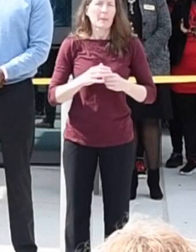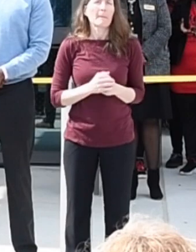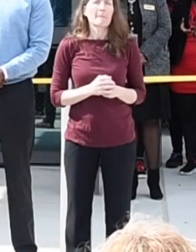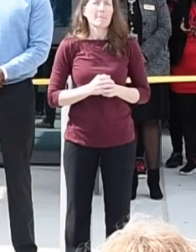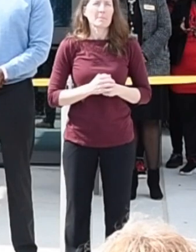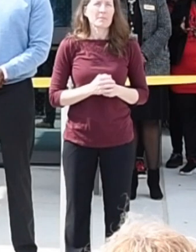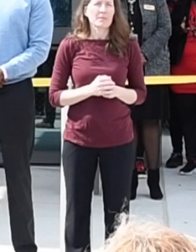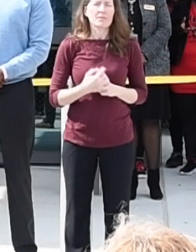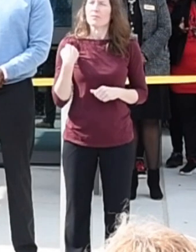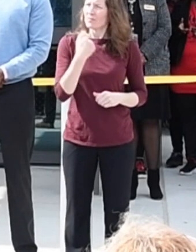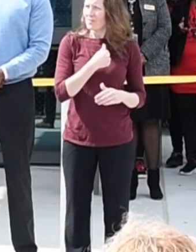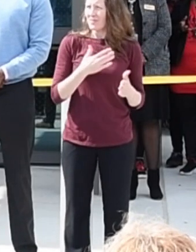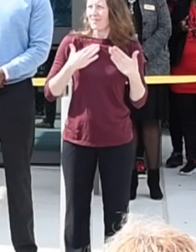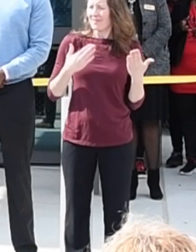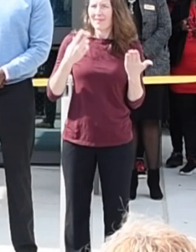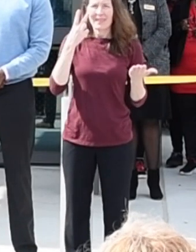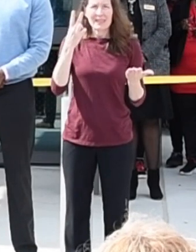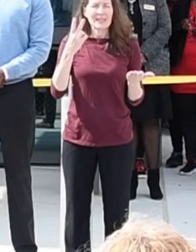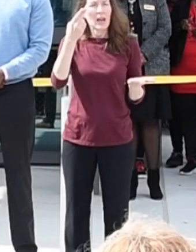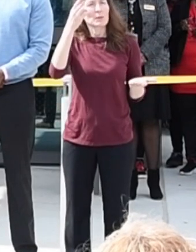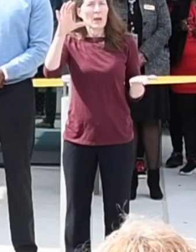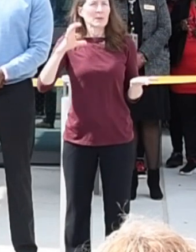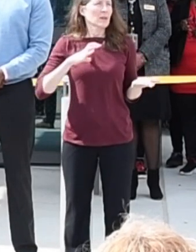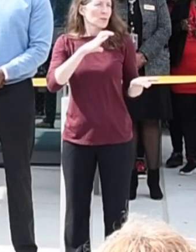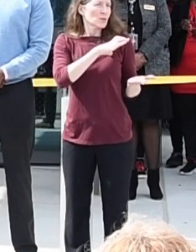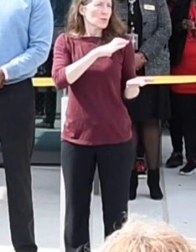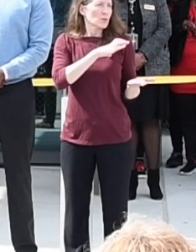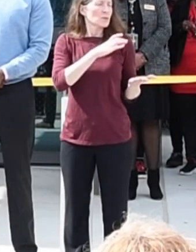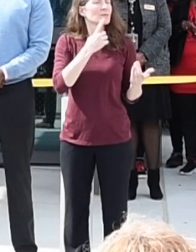the county council finally fully